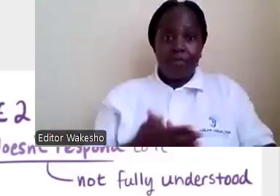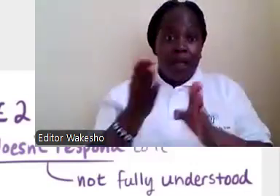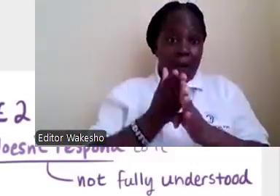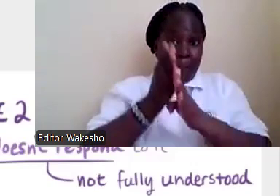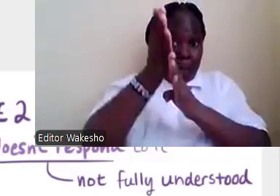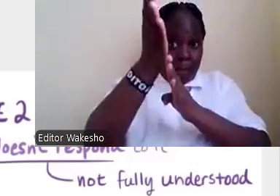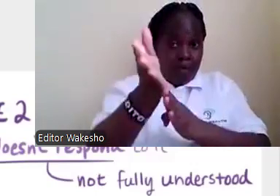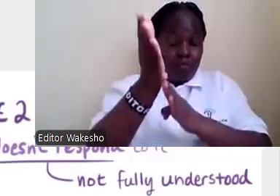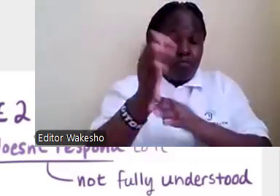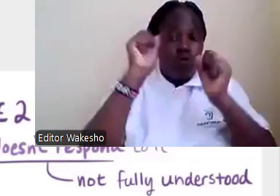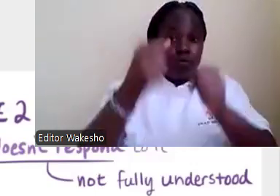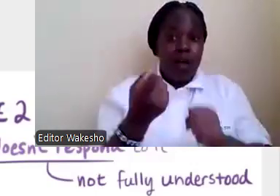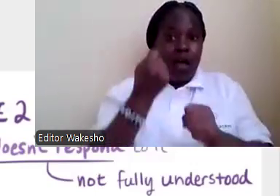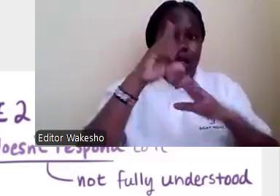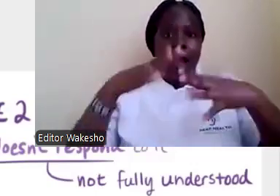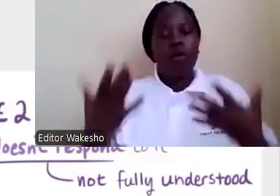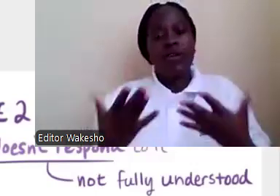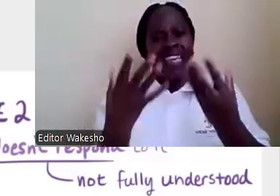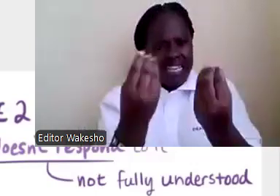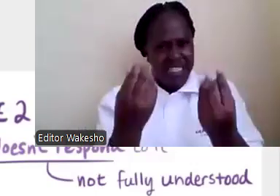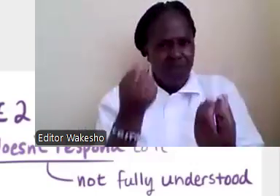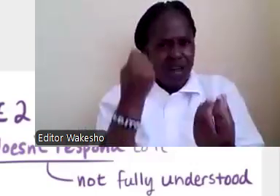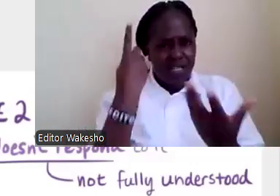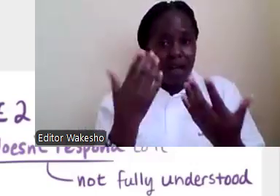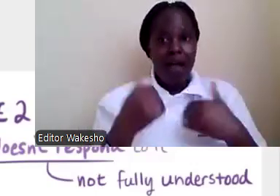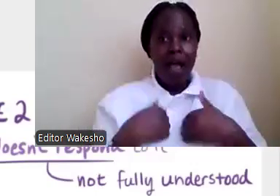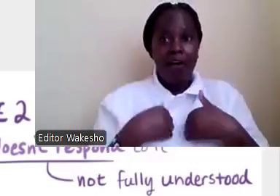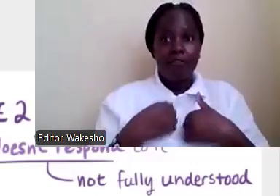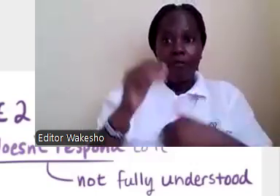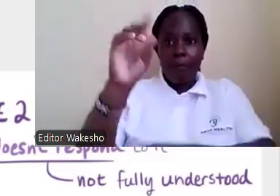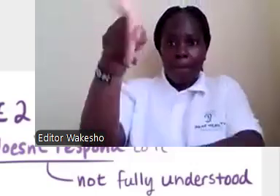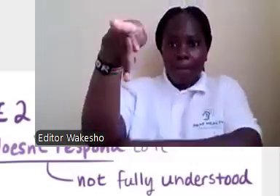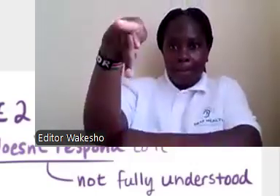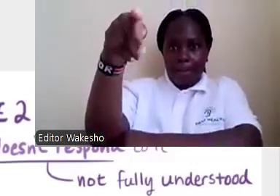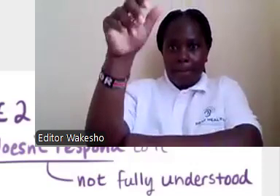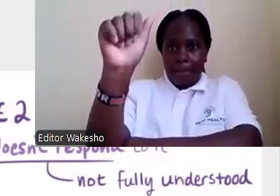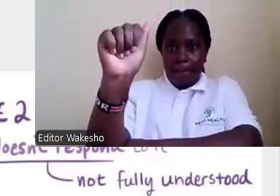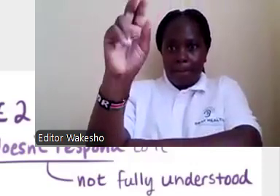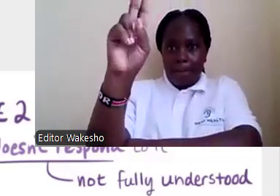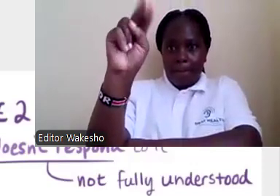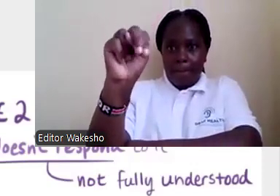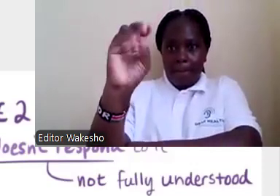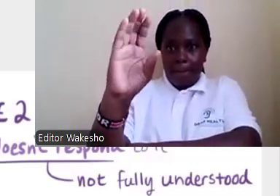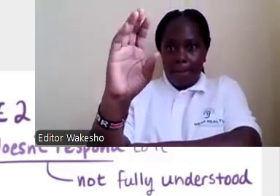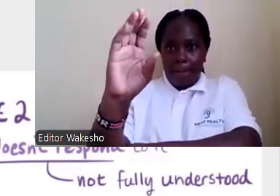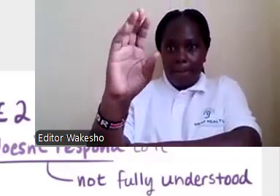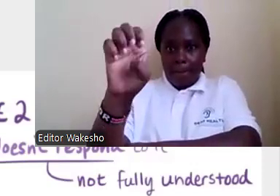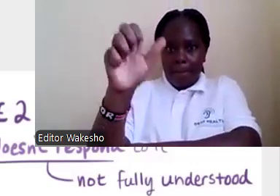understand here is you have an organ called the pancreas in your body, right? It's located somewhere in your